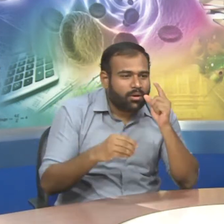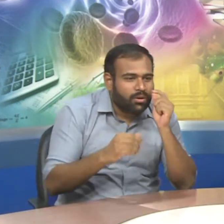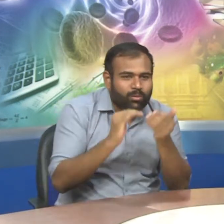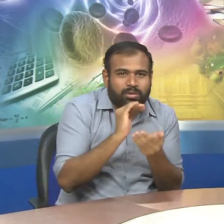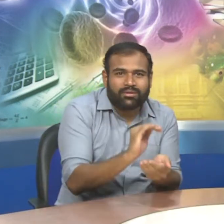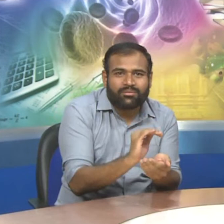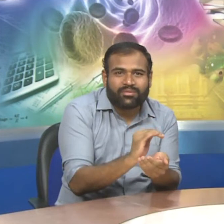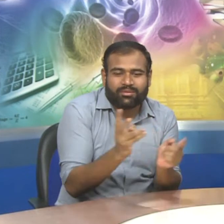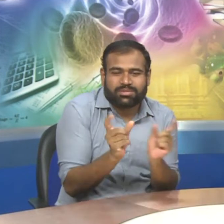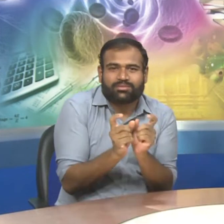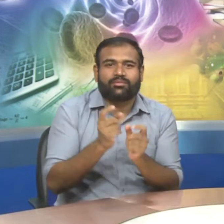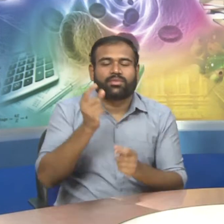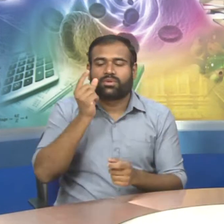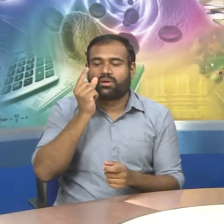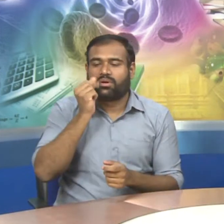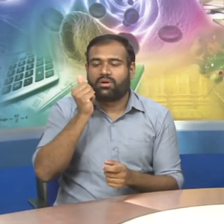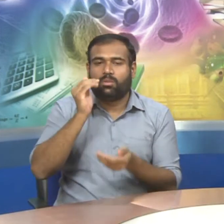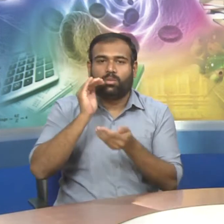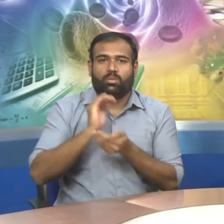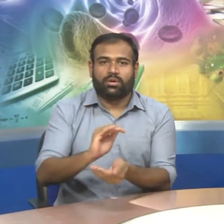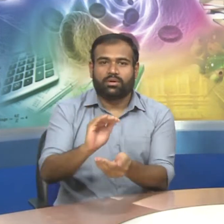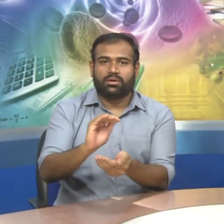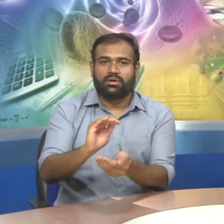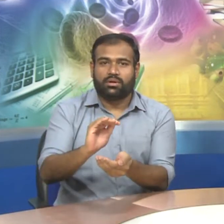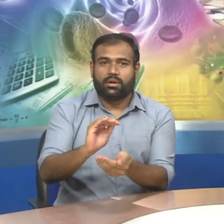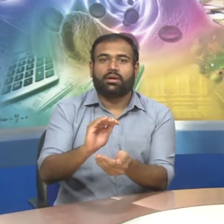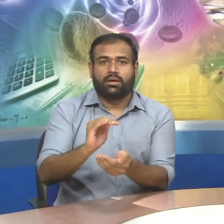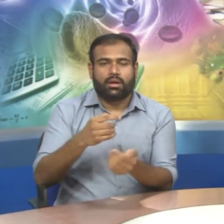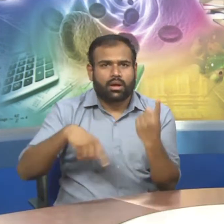plus born, because born is a baby.